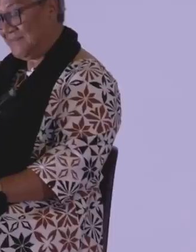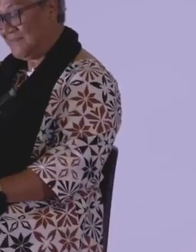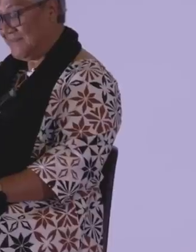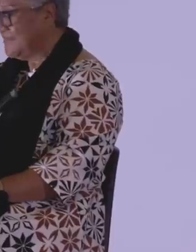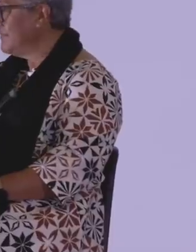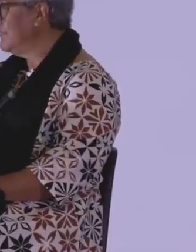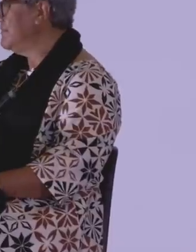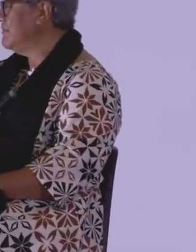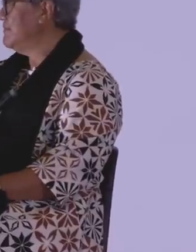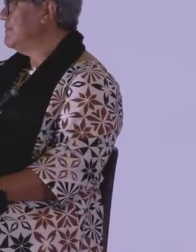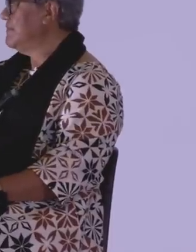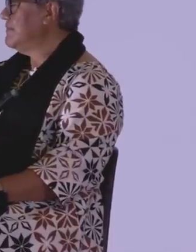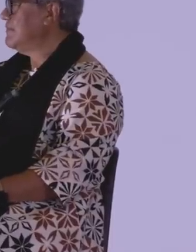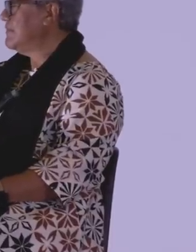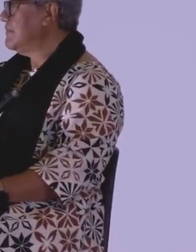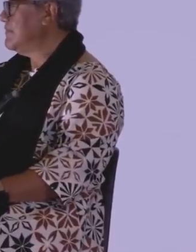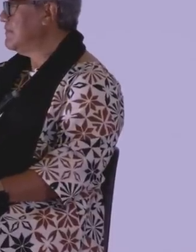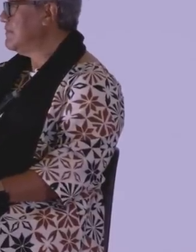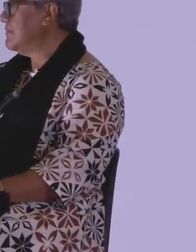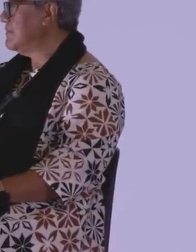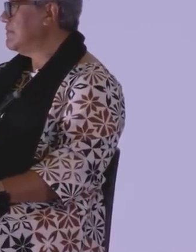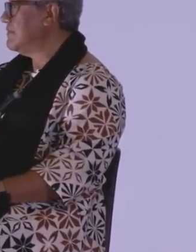So Fiame talked about